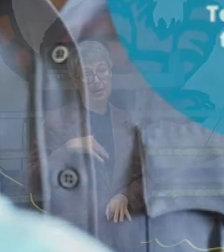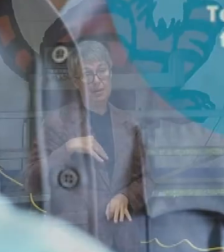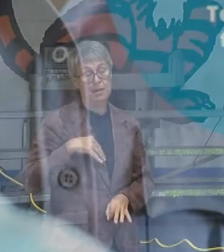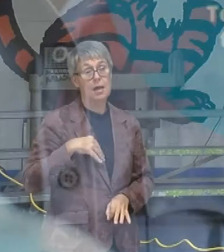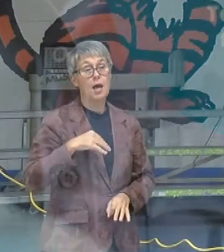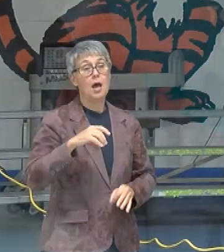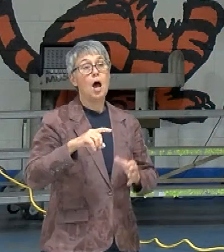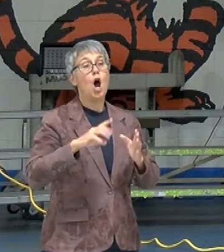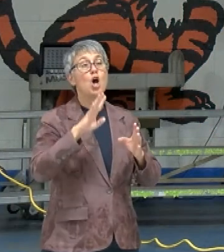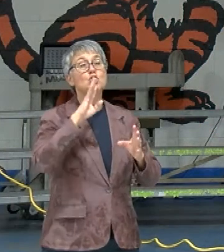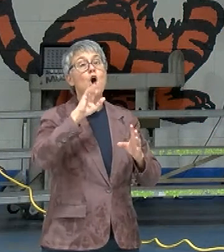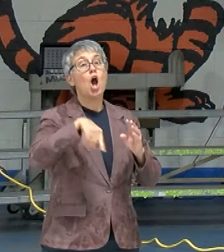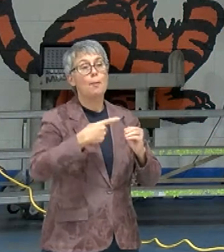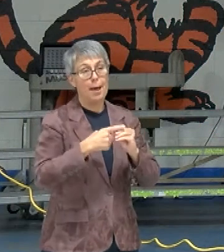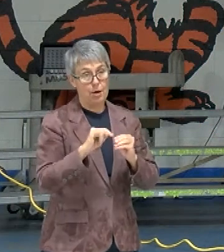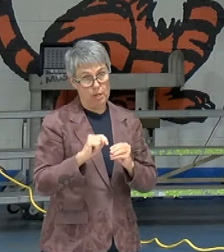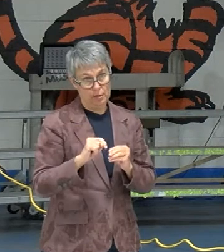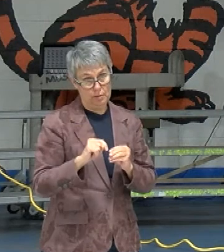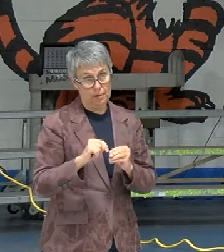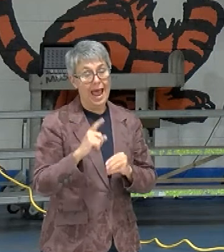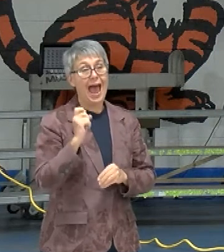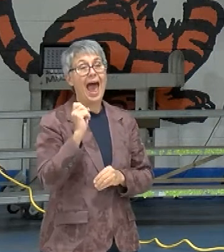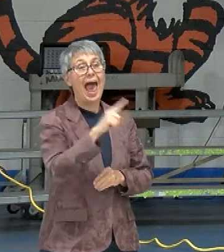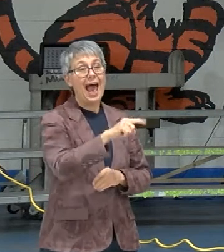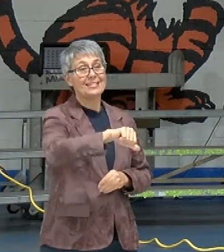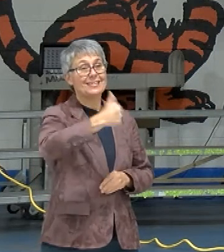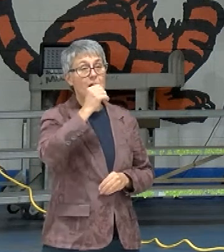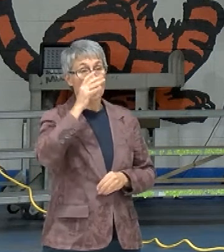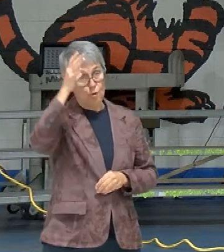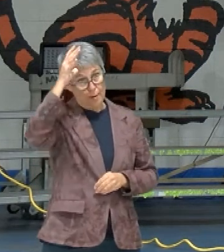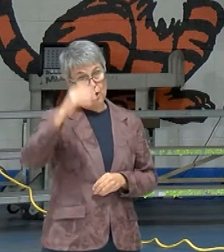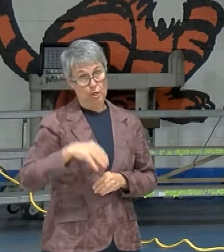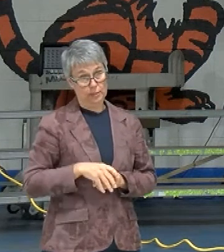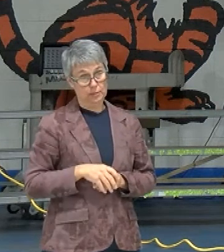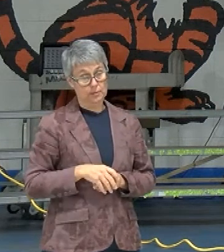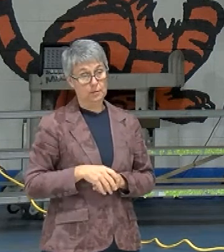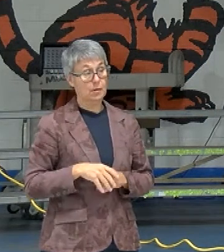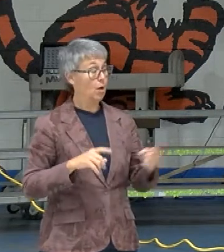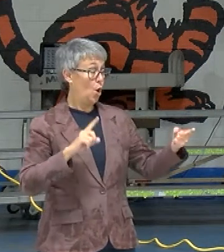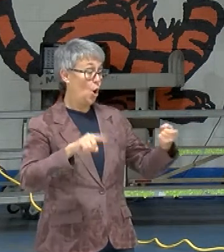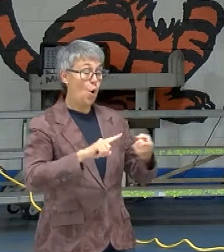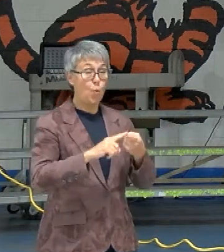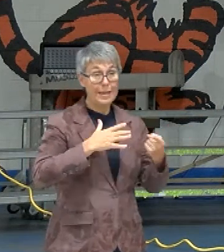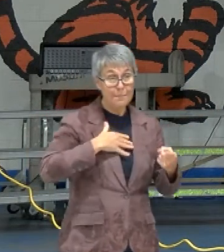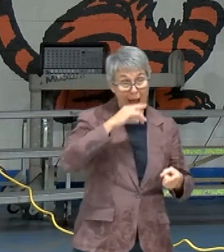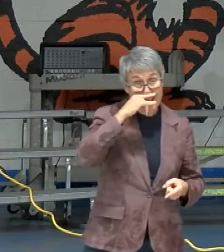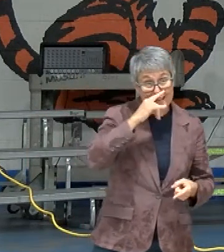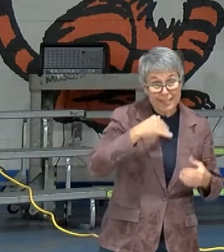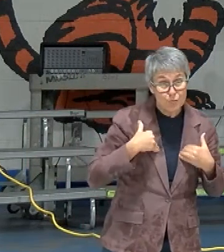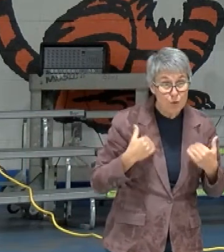asking other parents. I'm going to come off script for a second here. When my kids were younger,